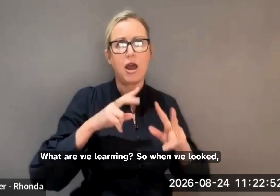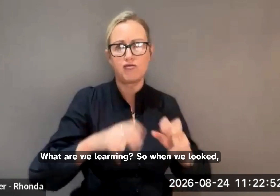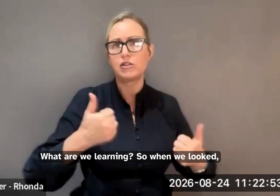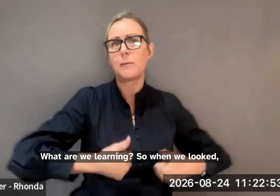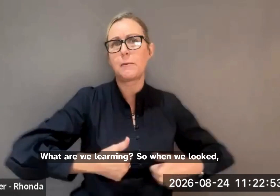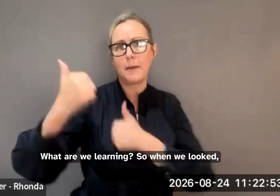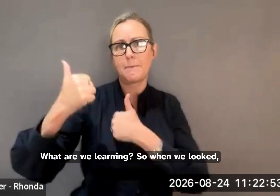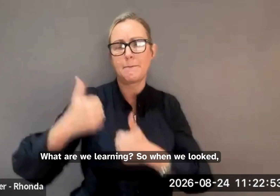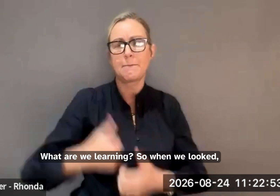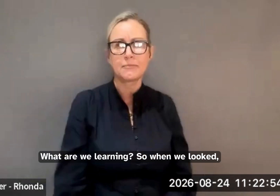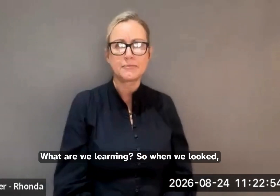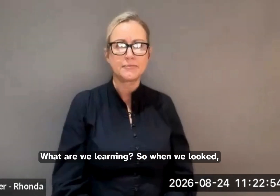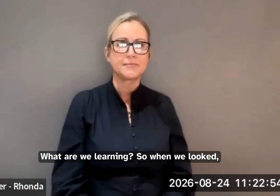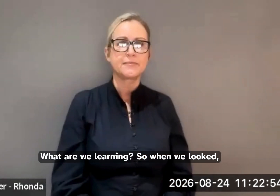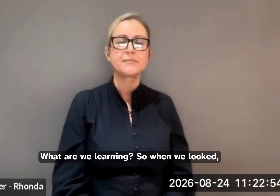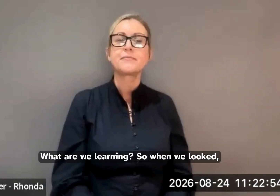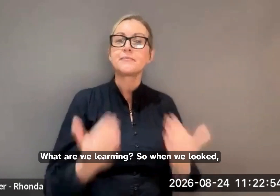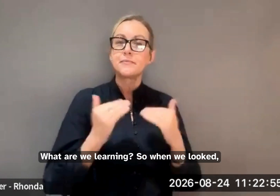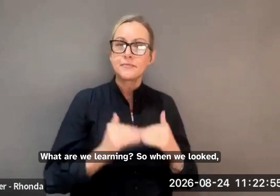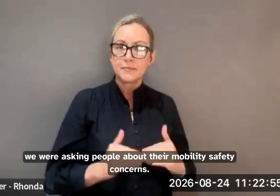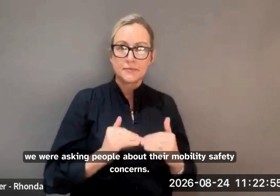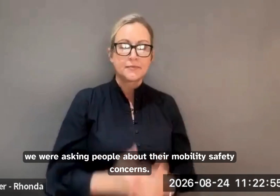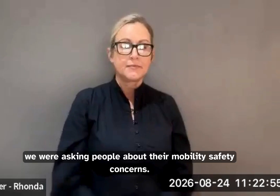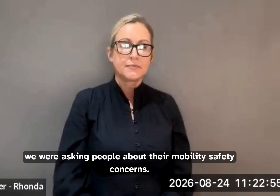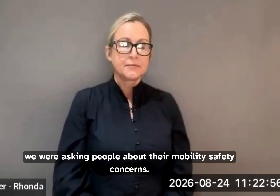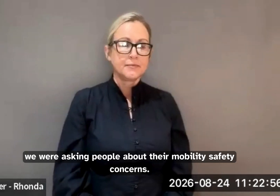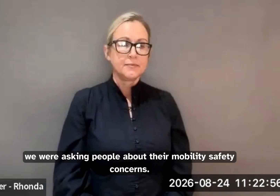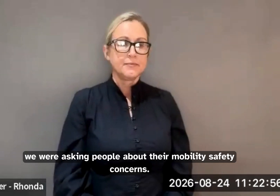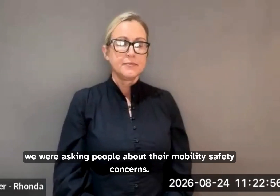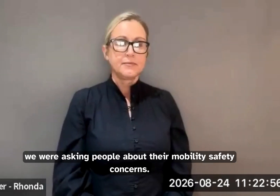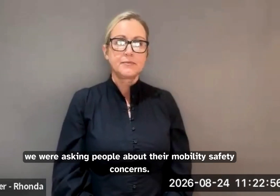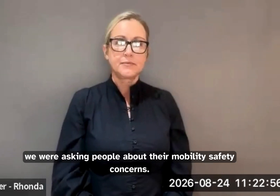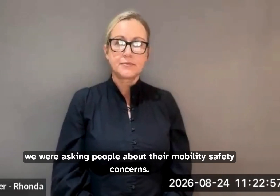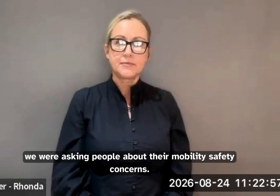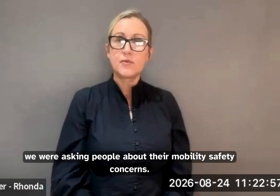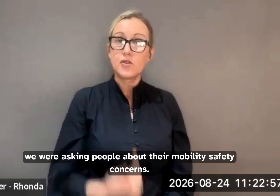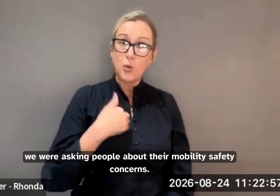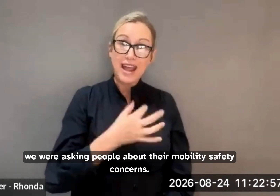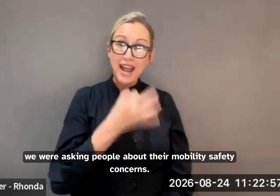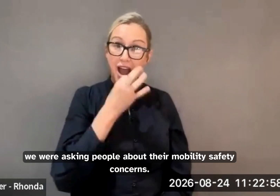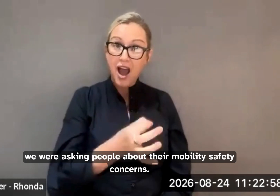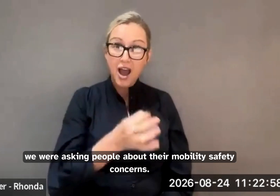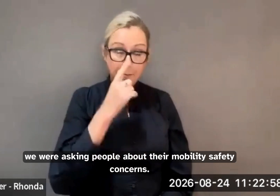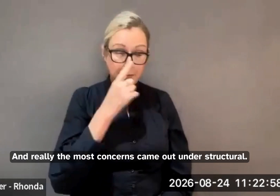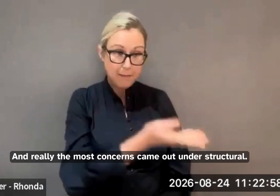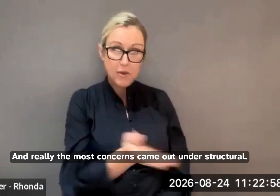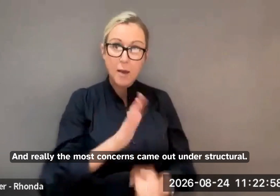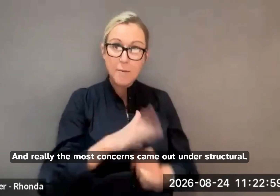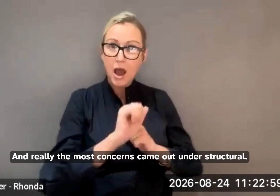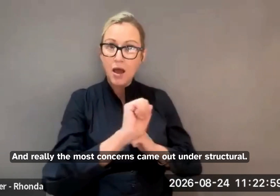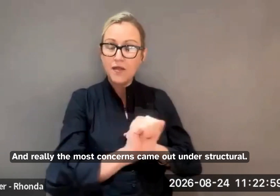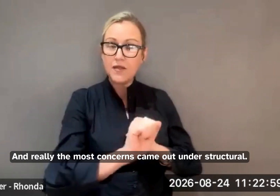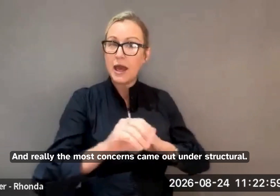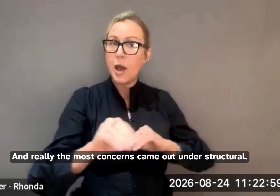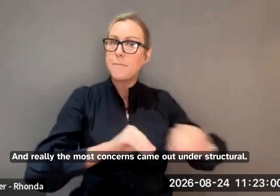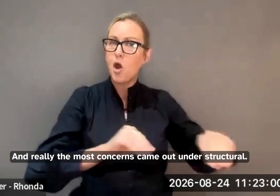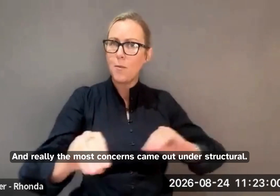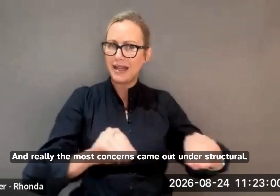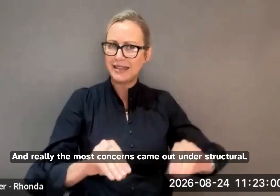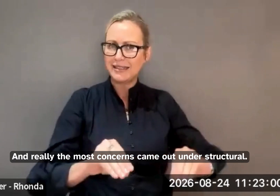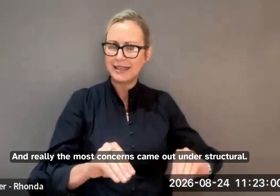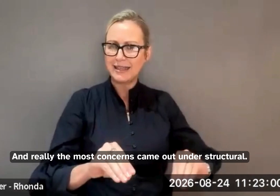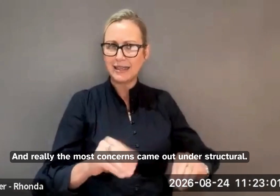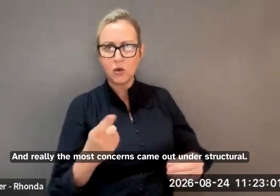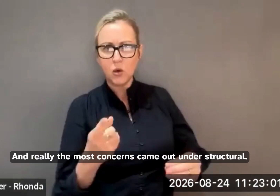What are we learning? So when we looked, we were asking people about their mobility safety concerns, and really